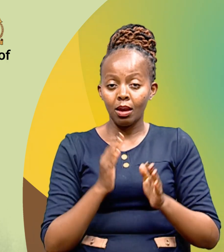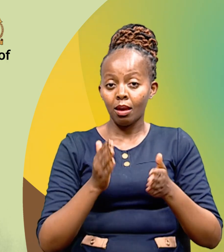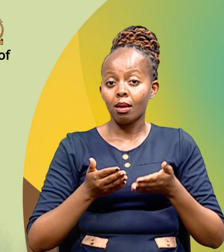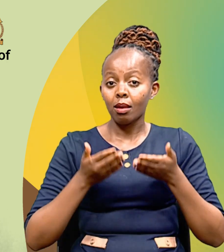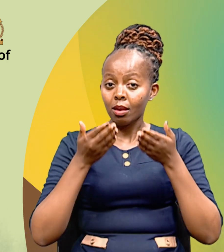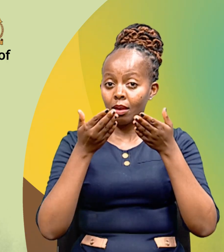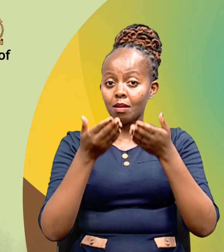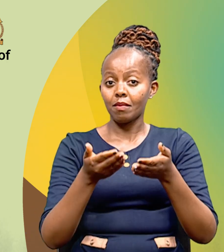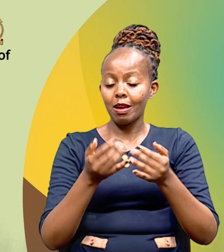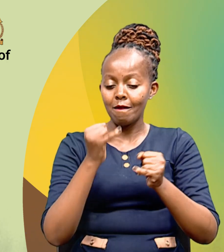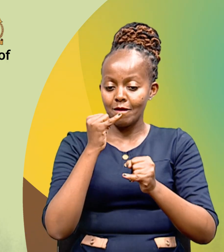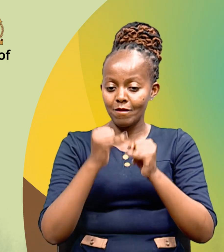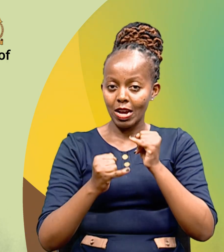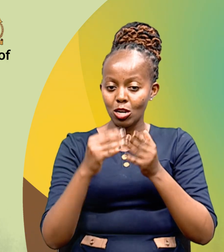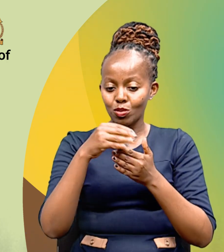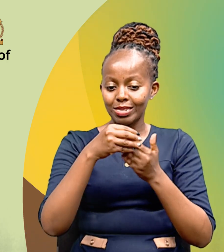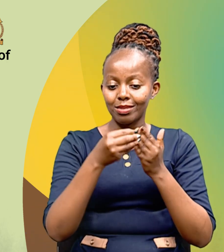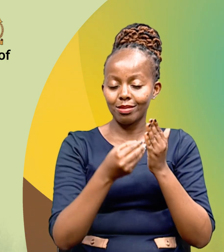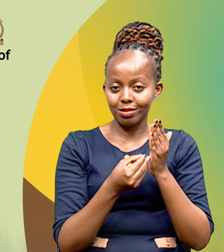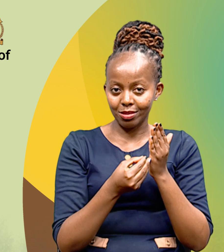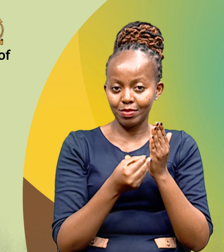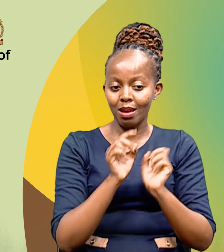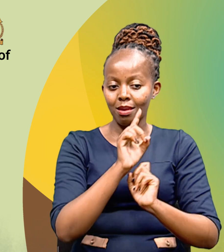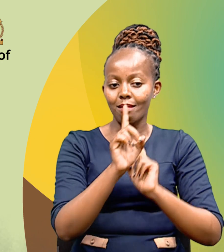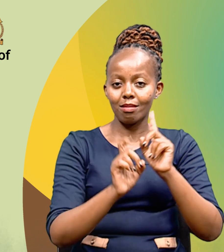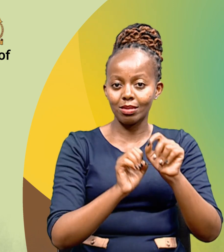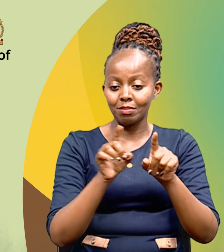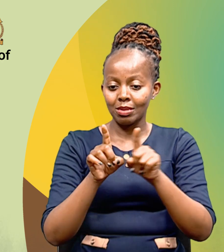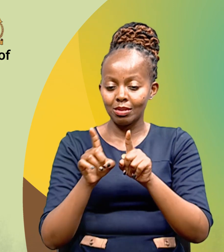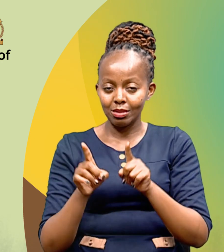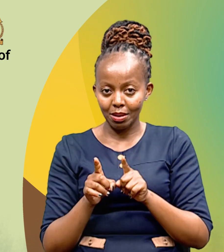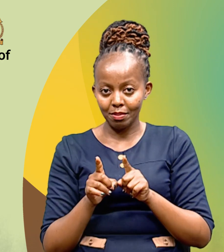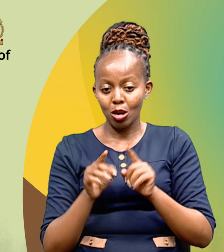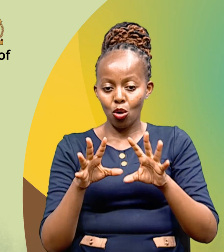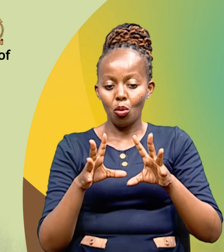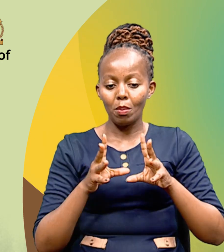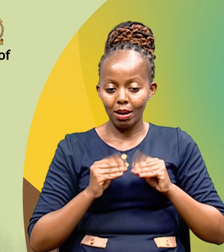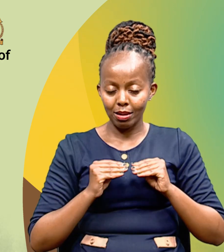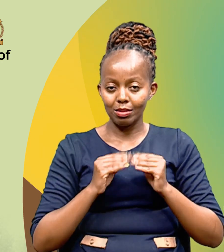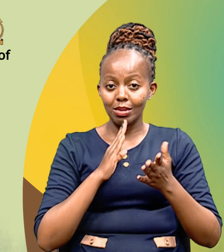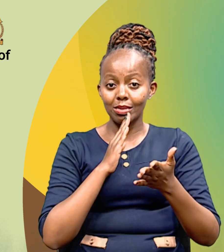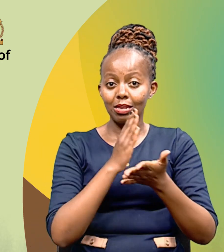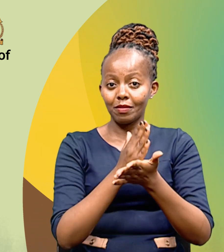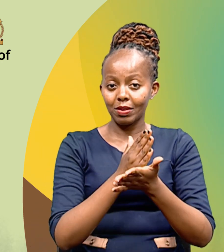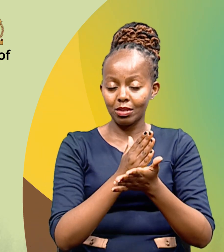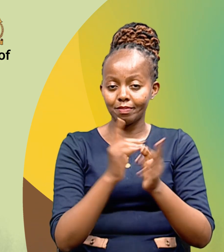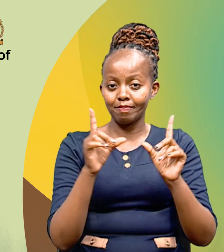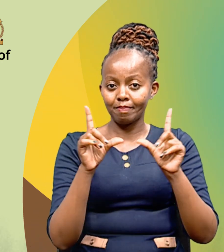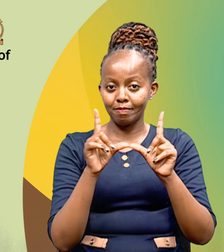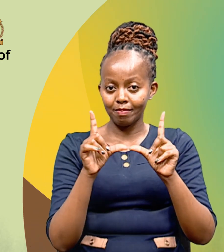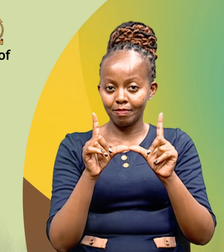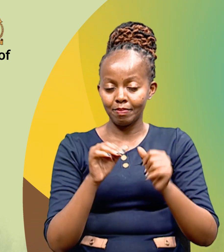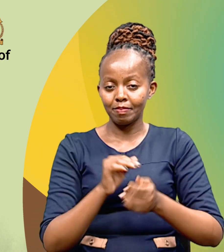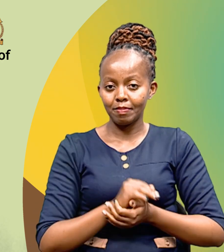Issuance of final transcripts and compliance certificates.